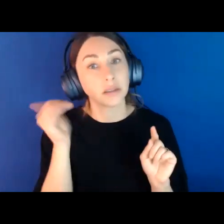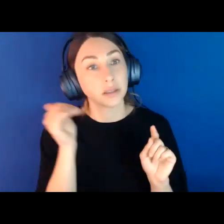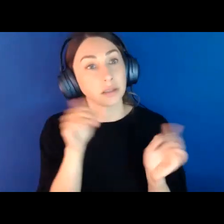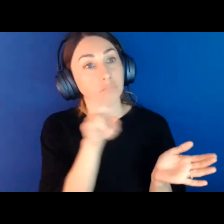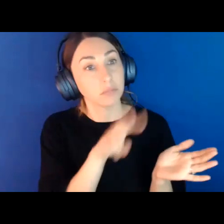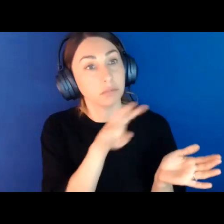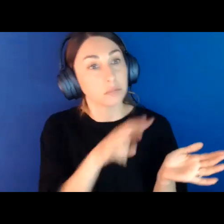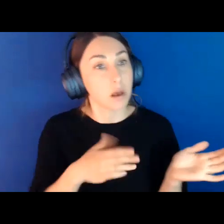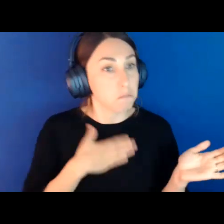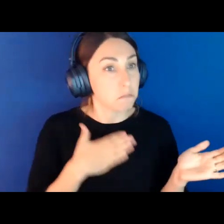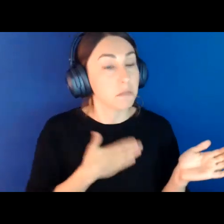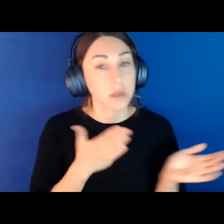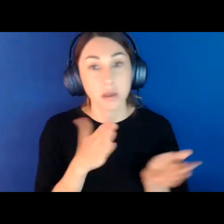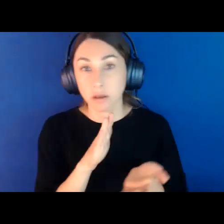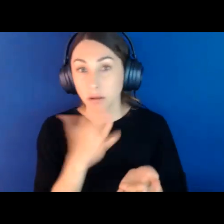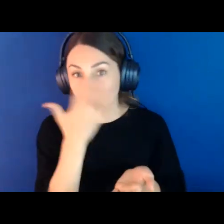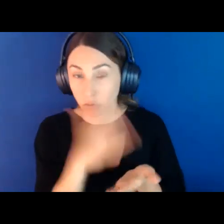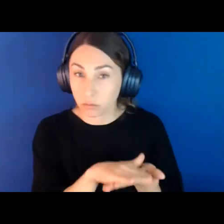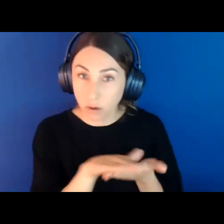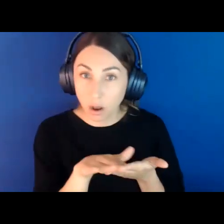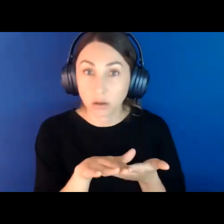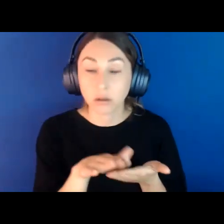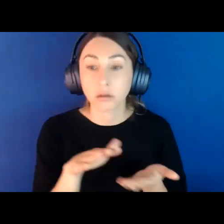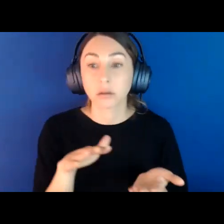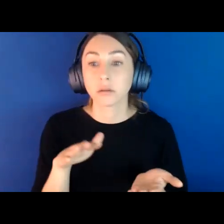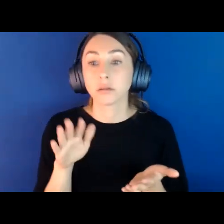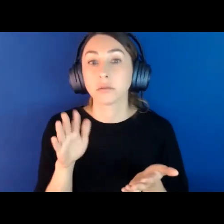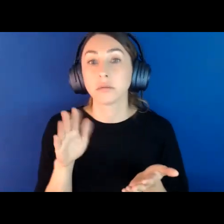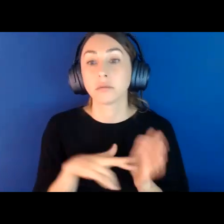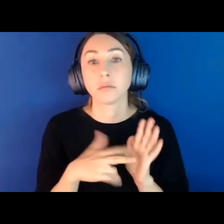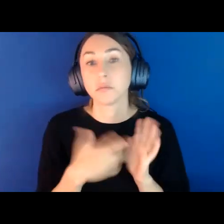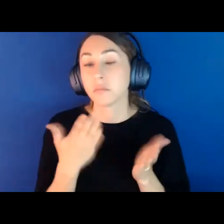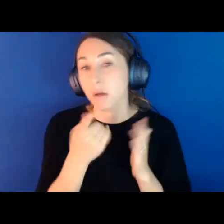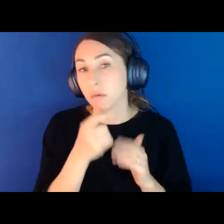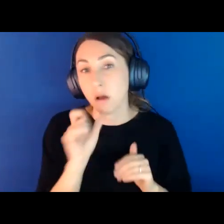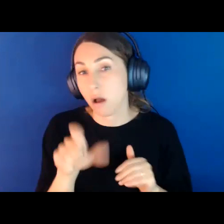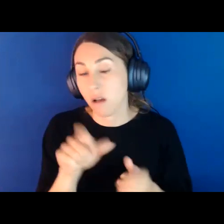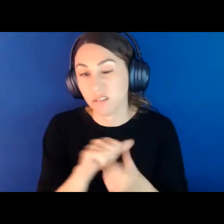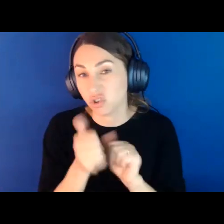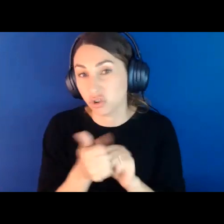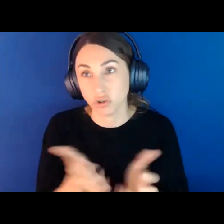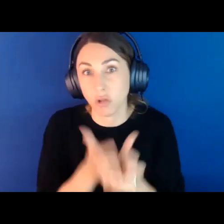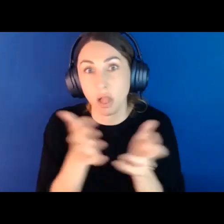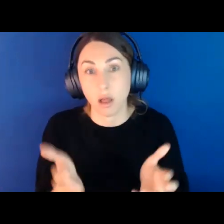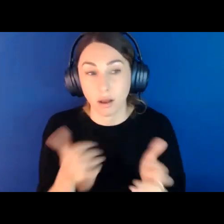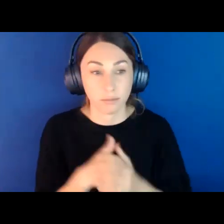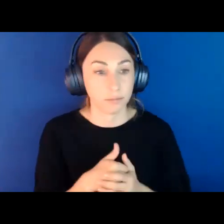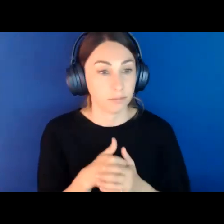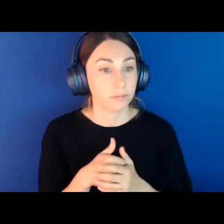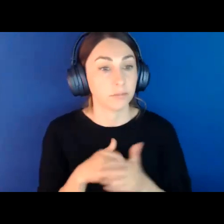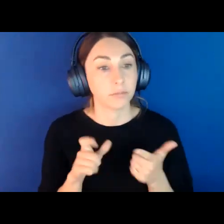you're happy with how it looks, chances are you don't really have to change that much. Number